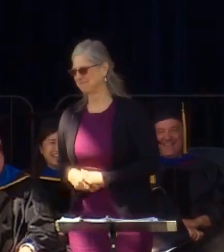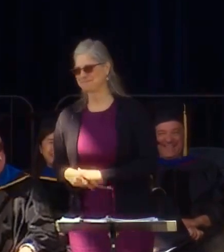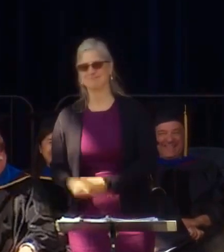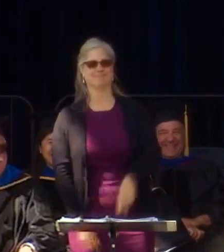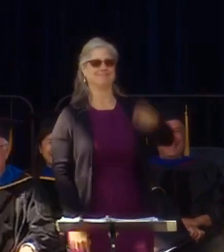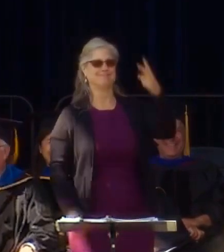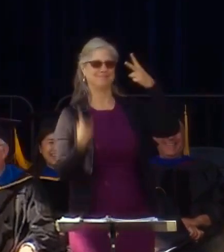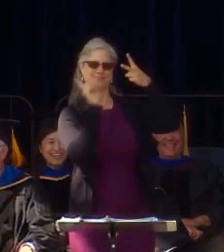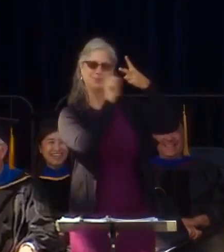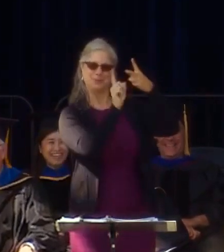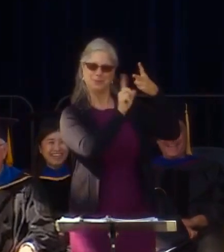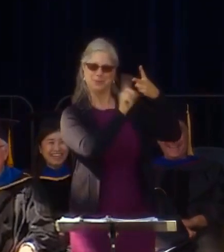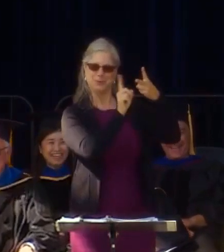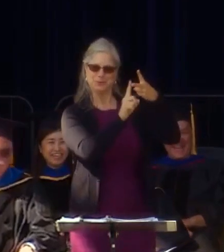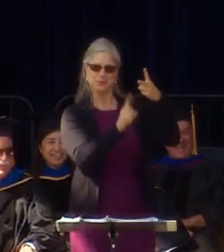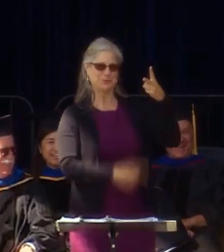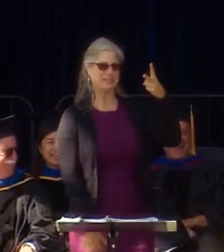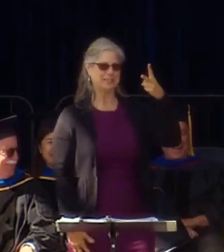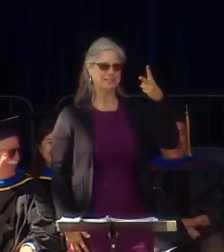Number two,